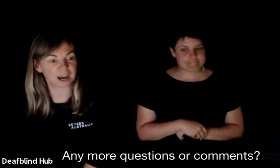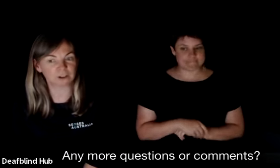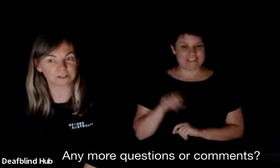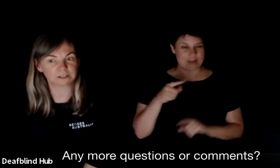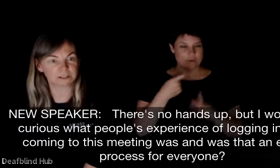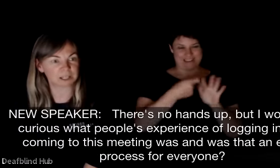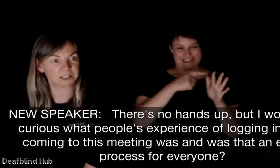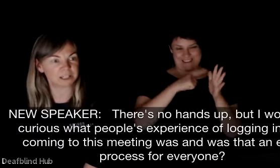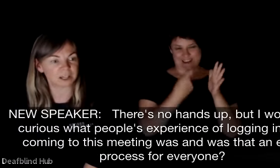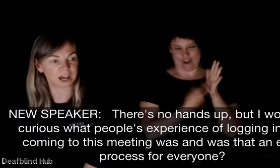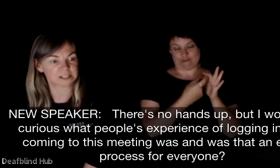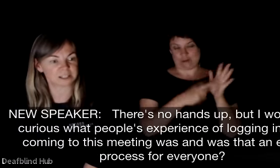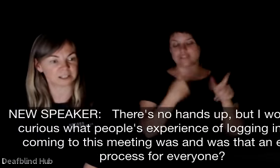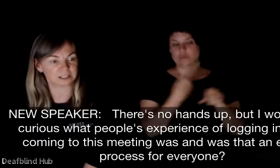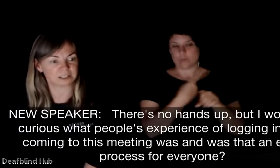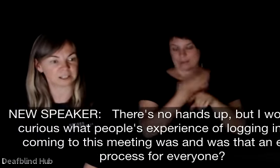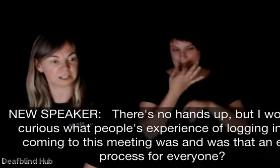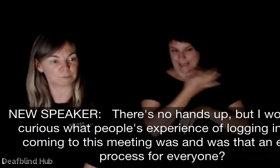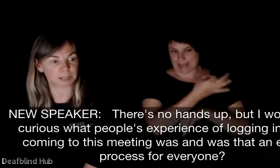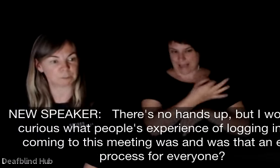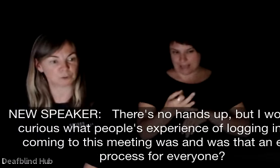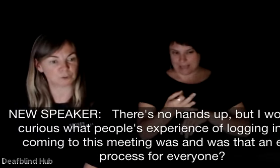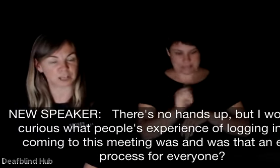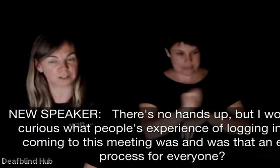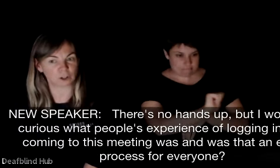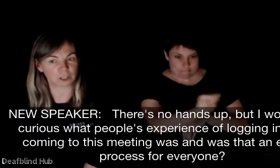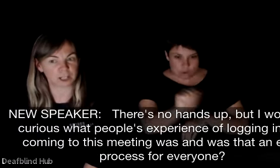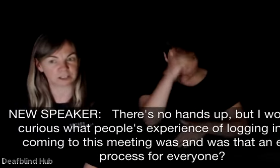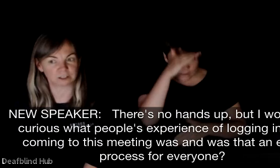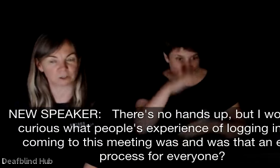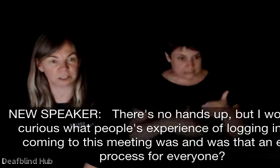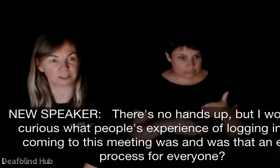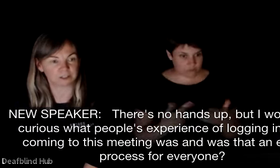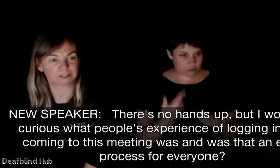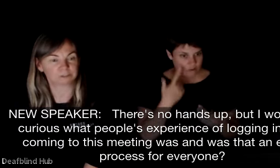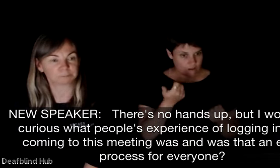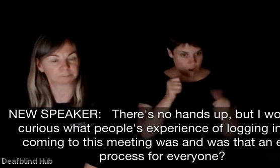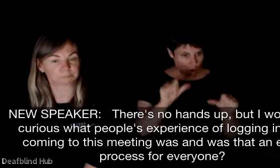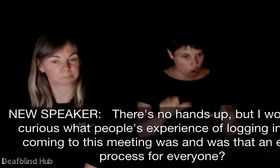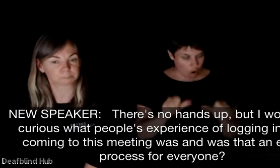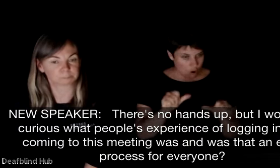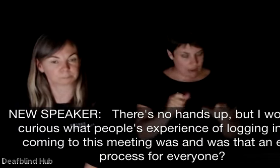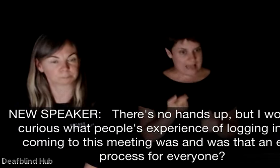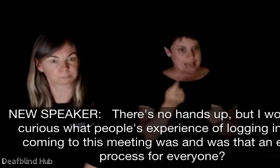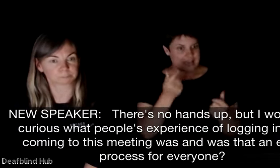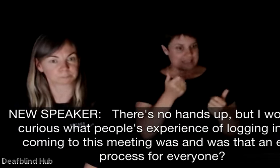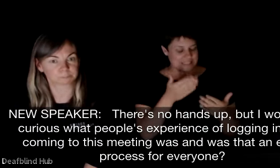was Karen speaking, asking if people found it okay to log in.